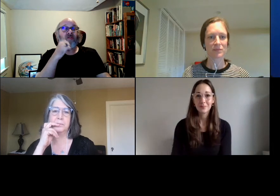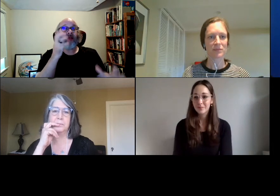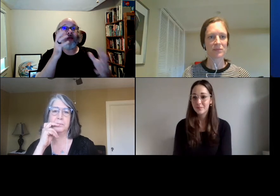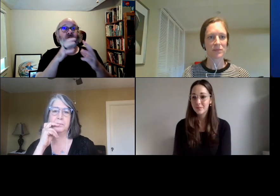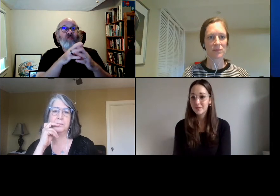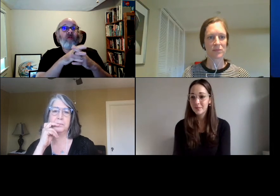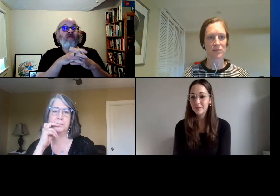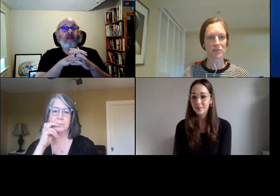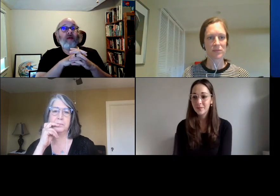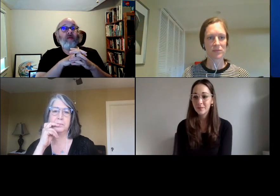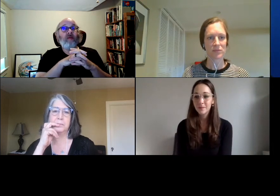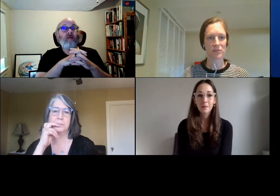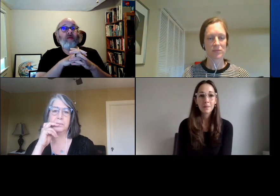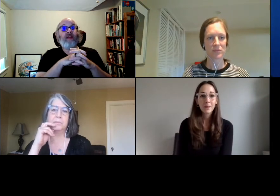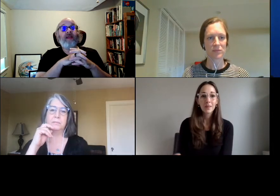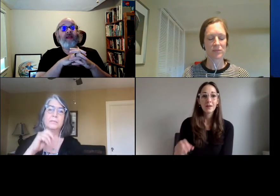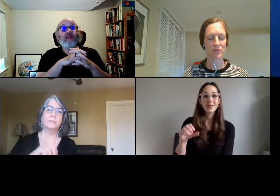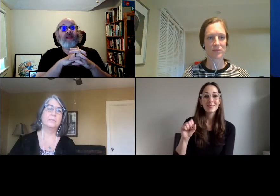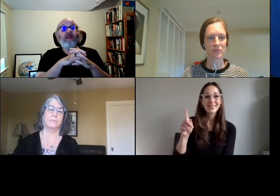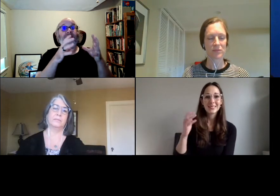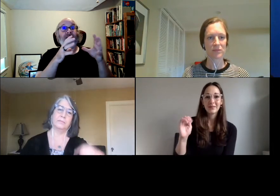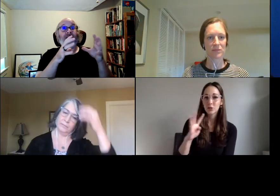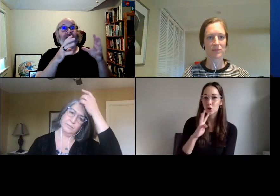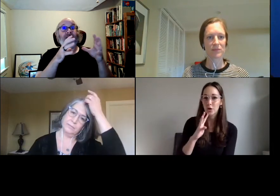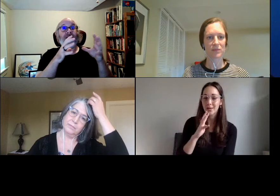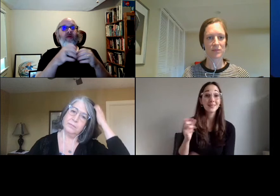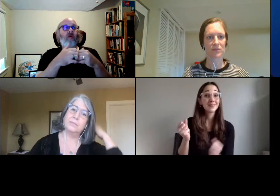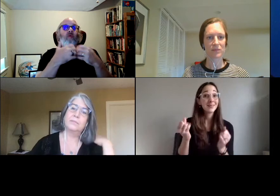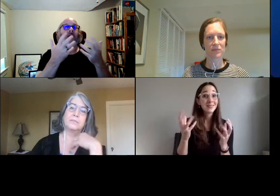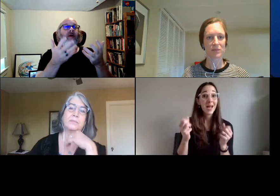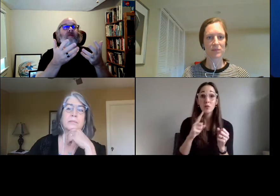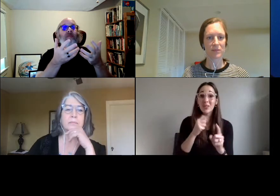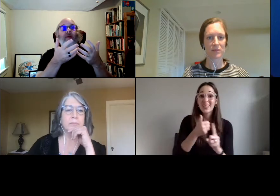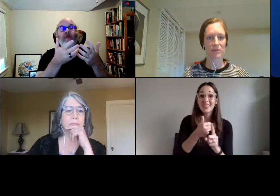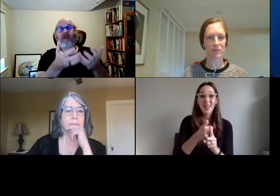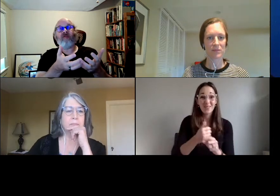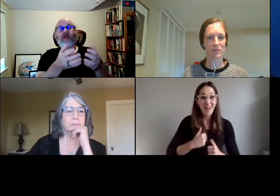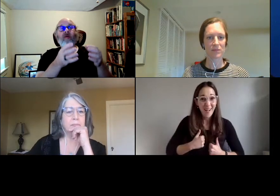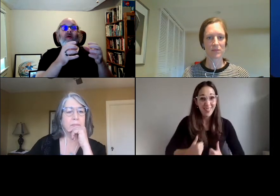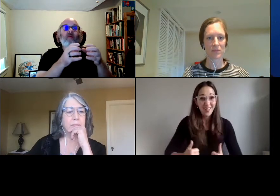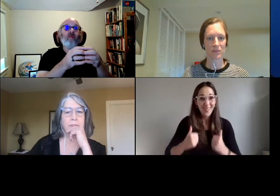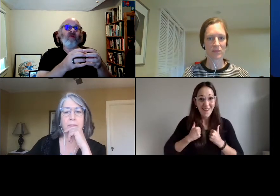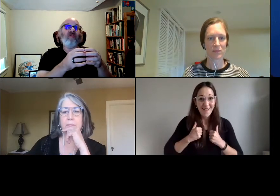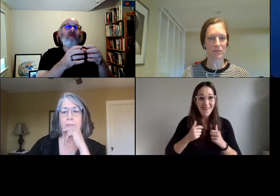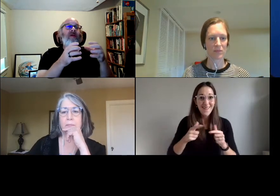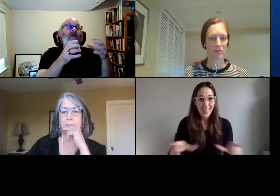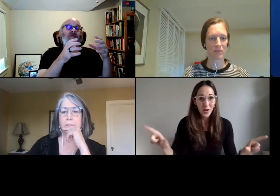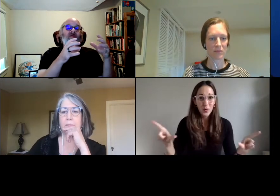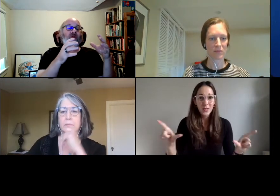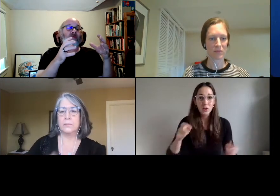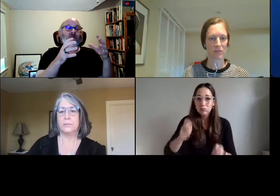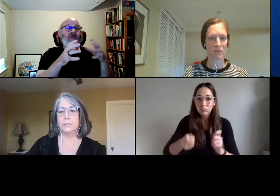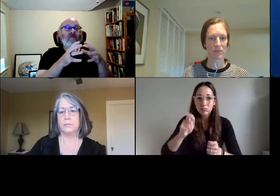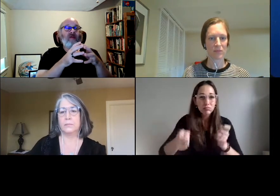Sign languages are living languages just like any other language, and they grow around the population, they grow around the region.